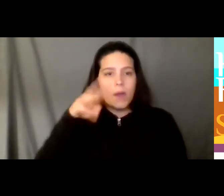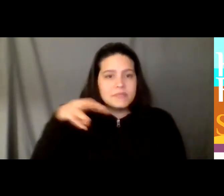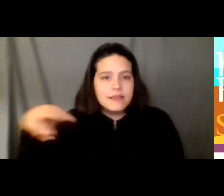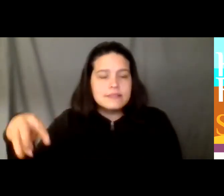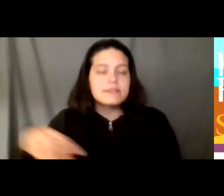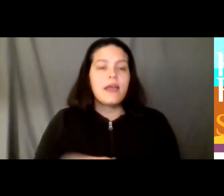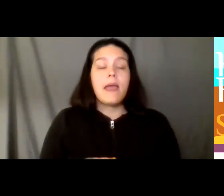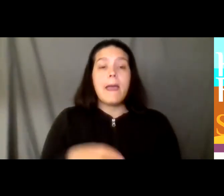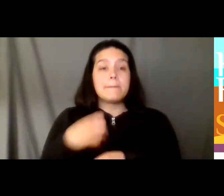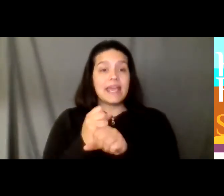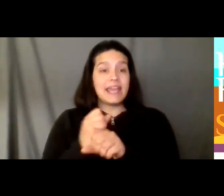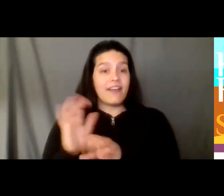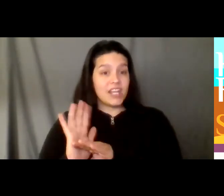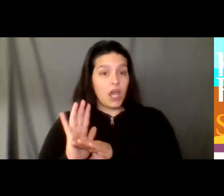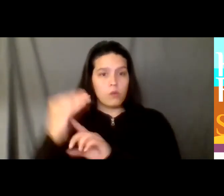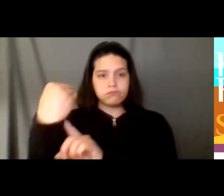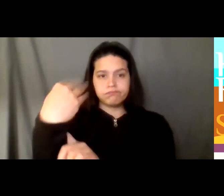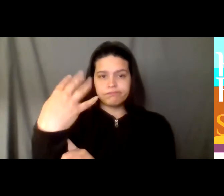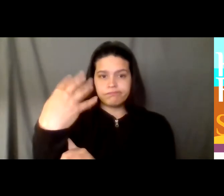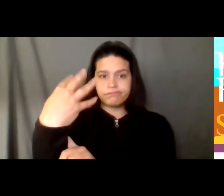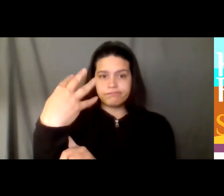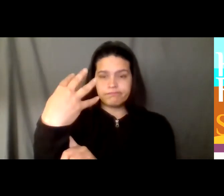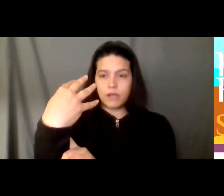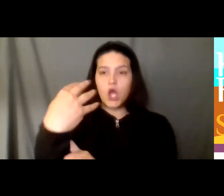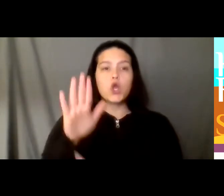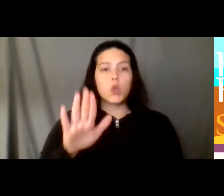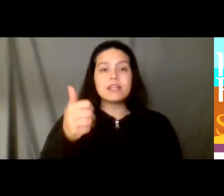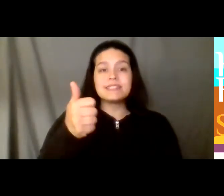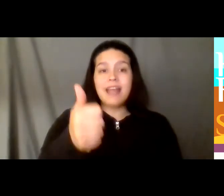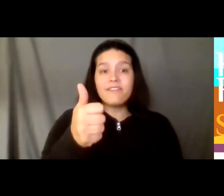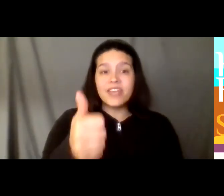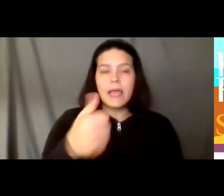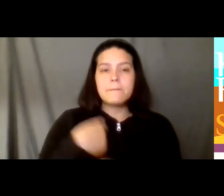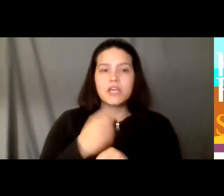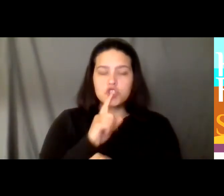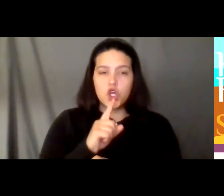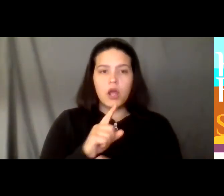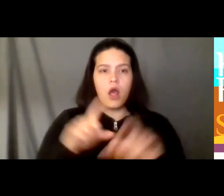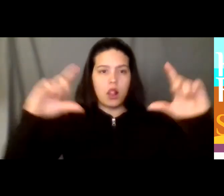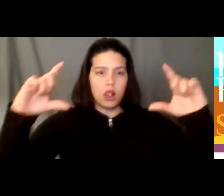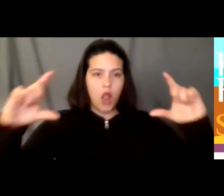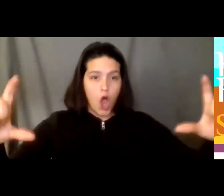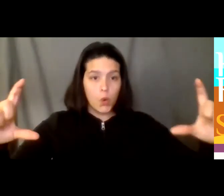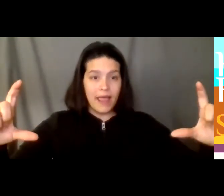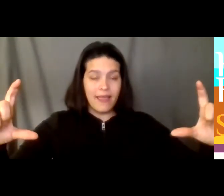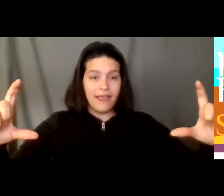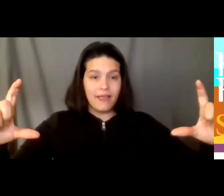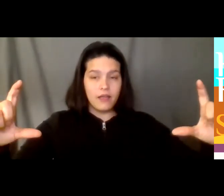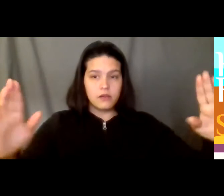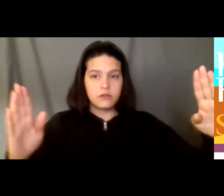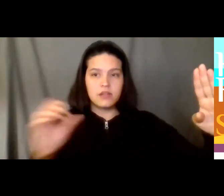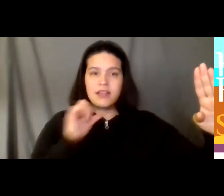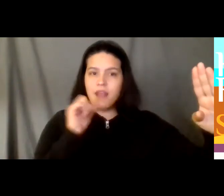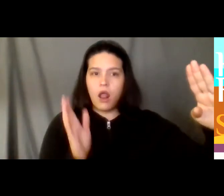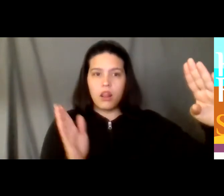you're doing the video your little selfie just be sure the video is long ways oblong horizontal and then take a selfie